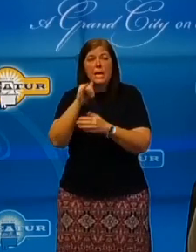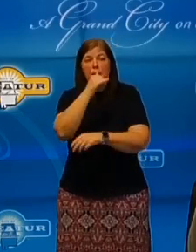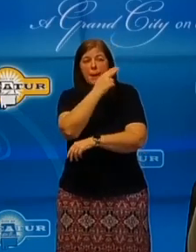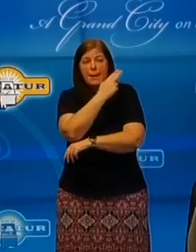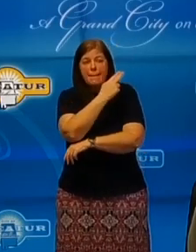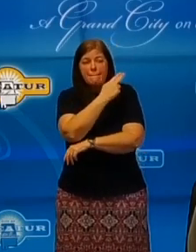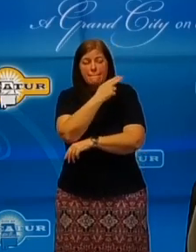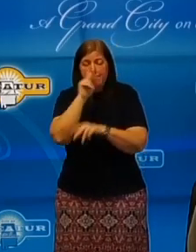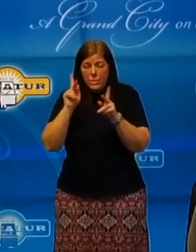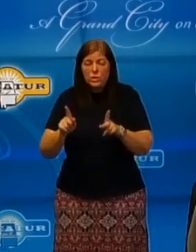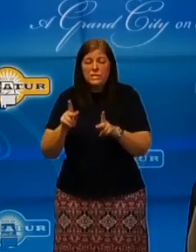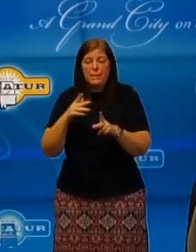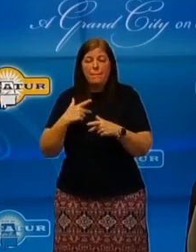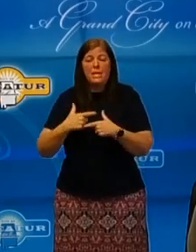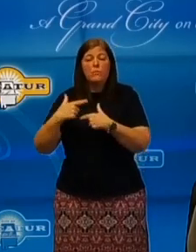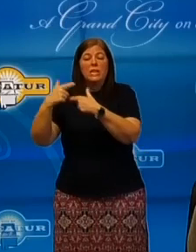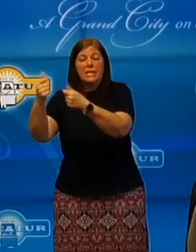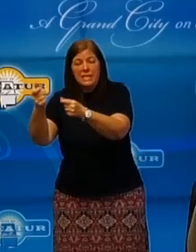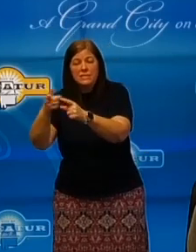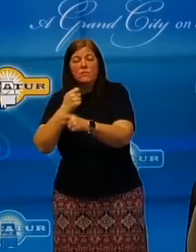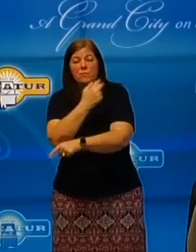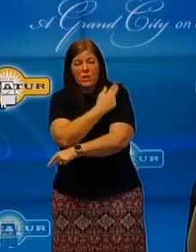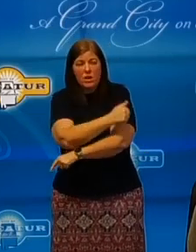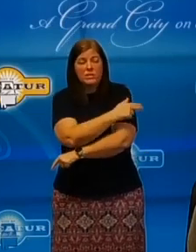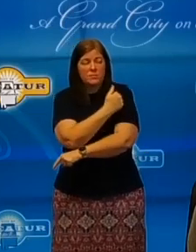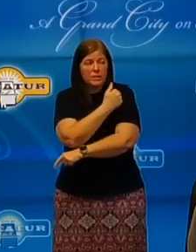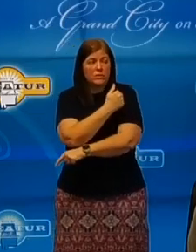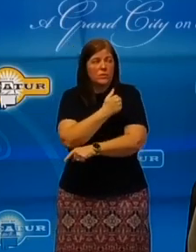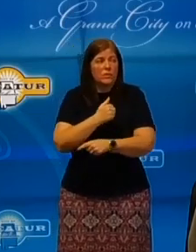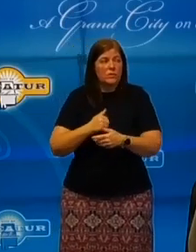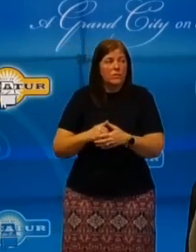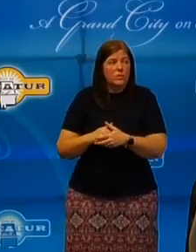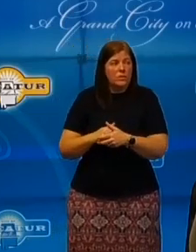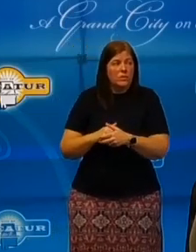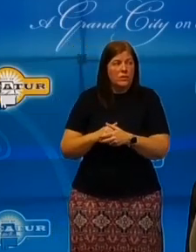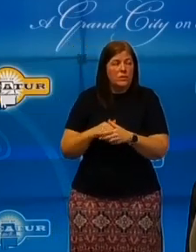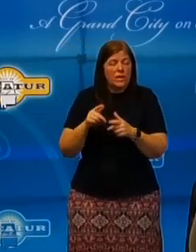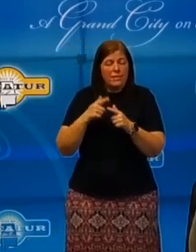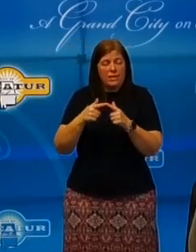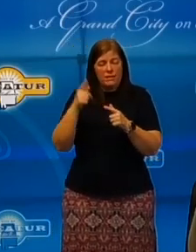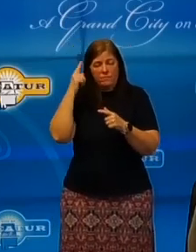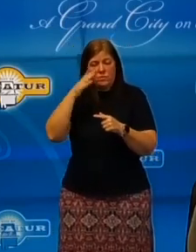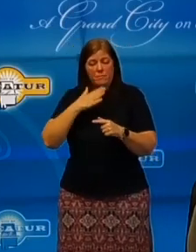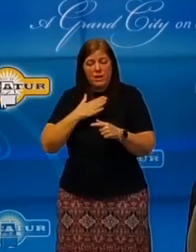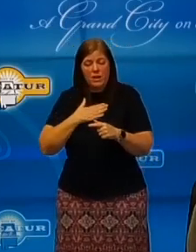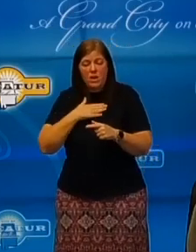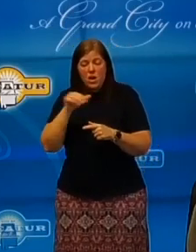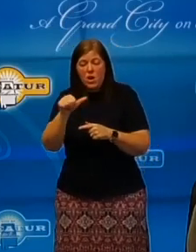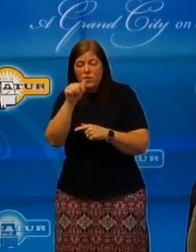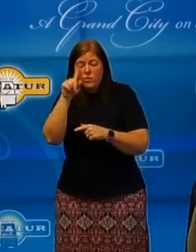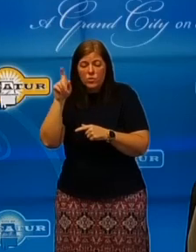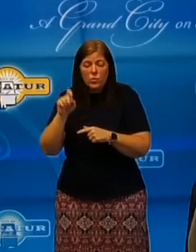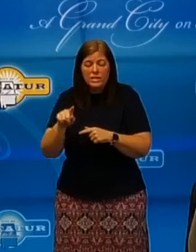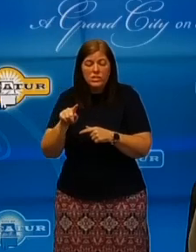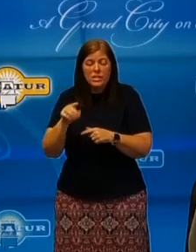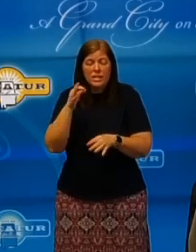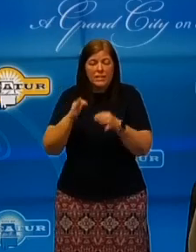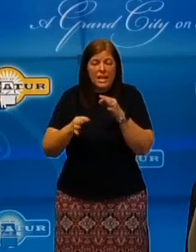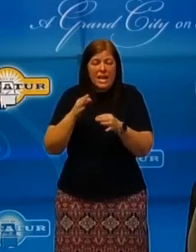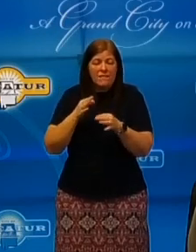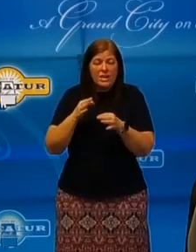released and they hadn't tested positive. And then for my general question, they say that they have a surge